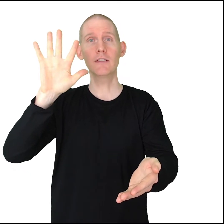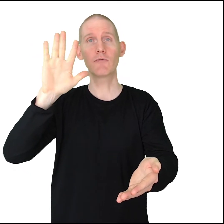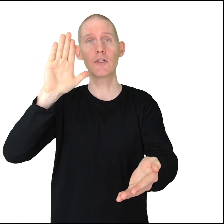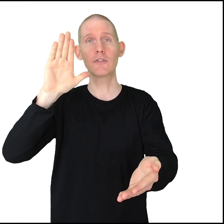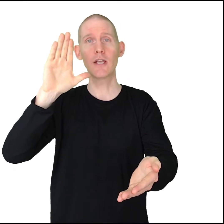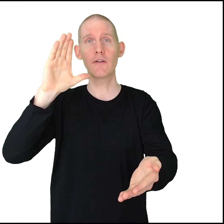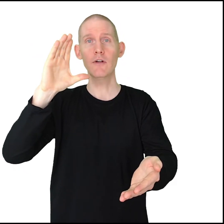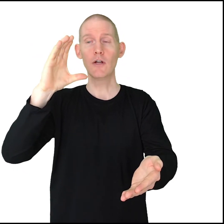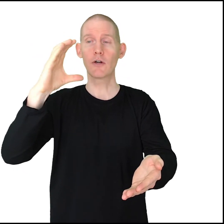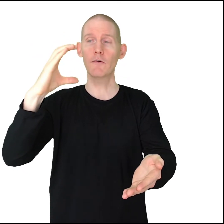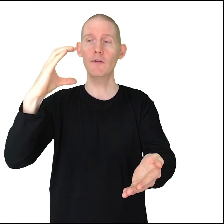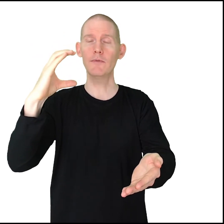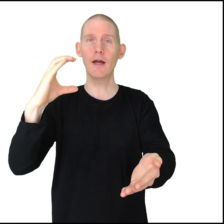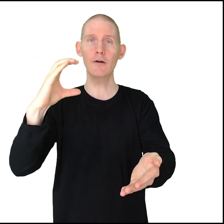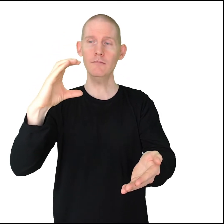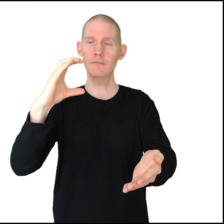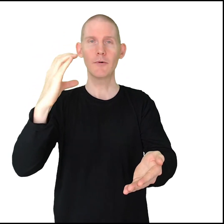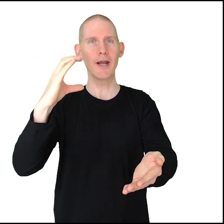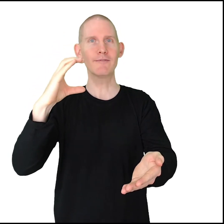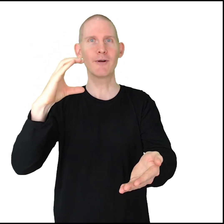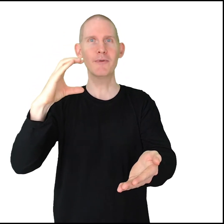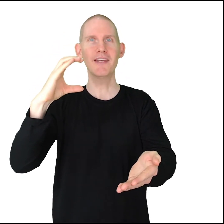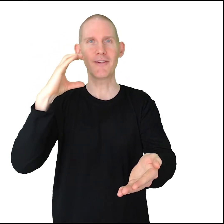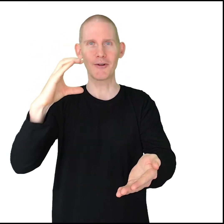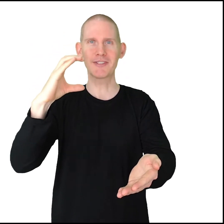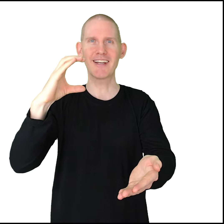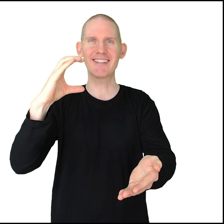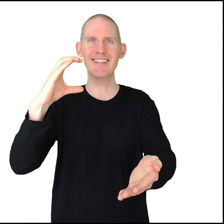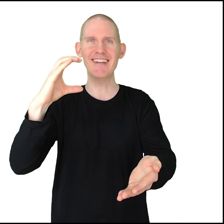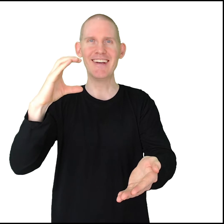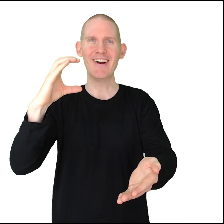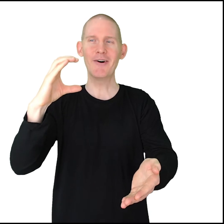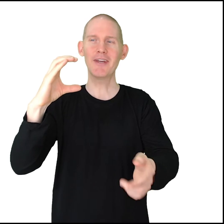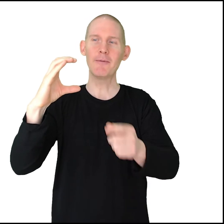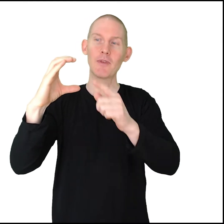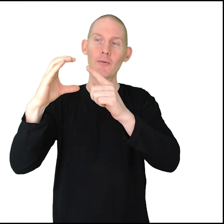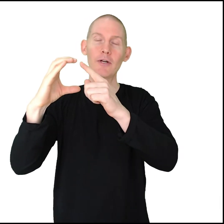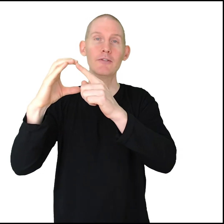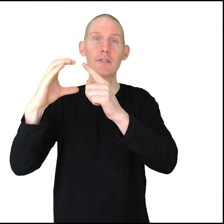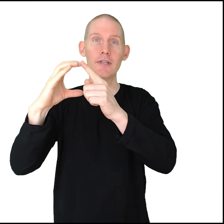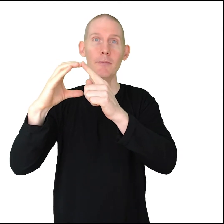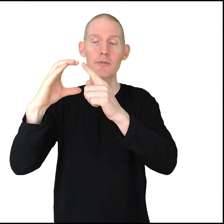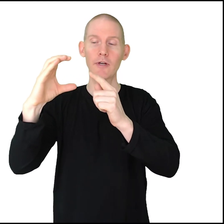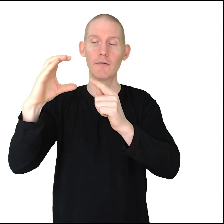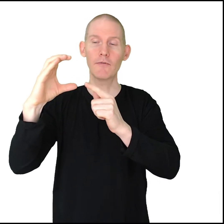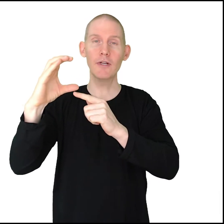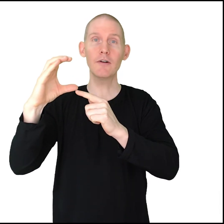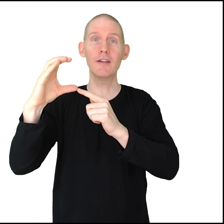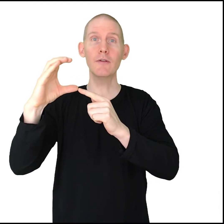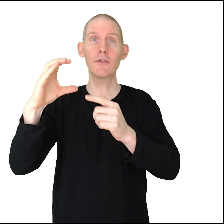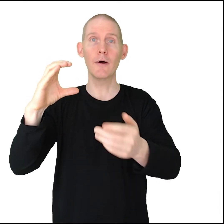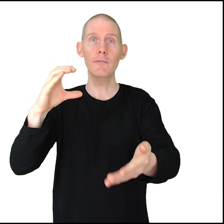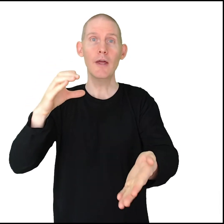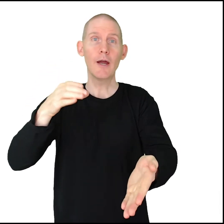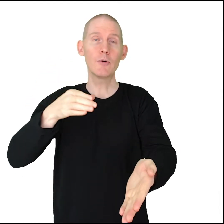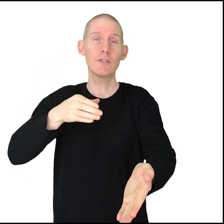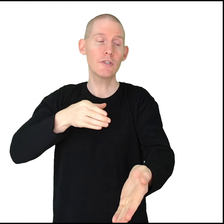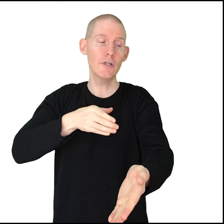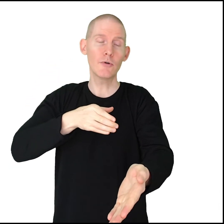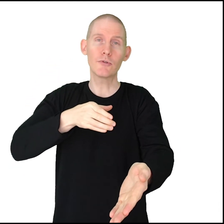fingers together, curve them down. We have something that looks like a C. Okay, we're going to use the tips of the finger and the thumb, and we're just going to go